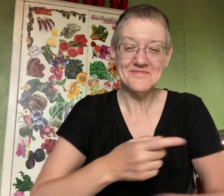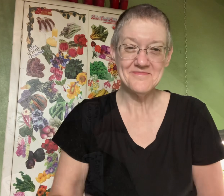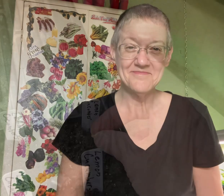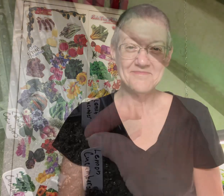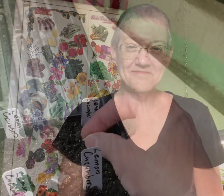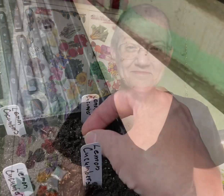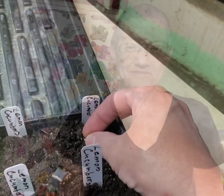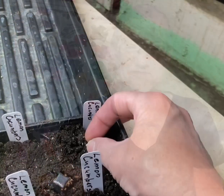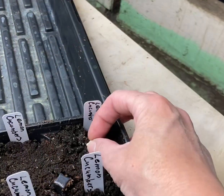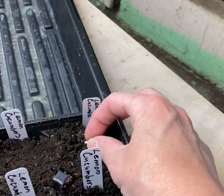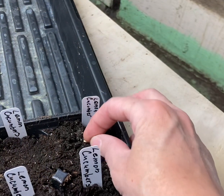Day.